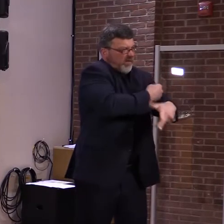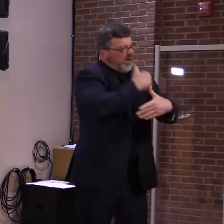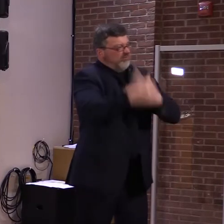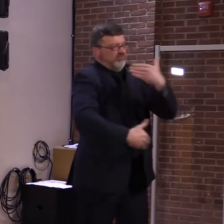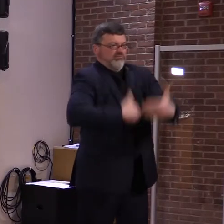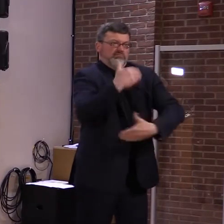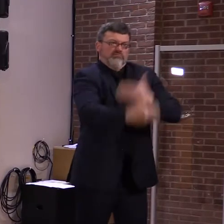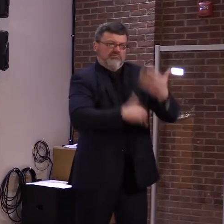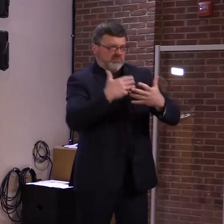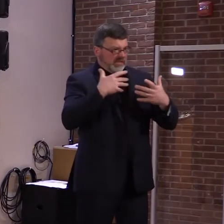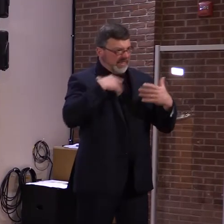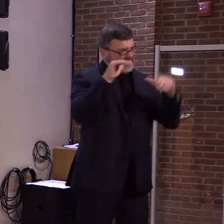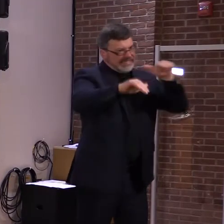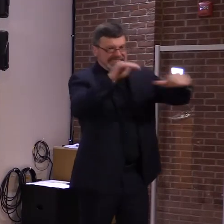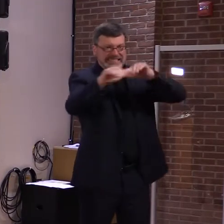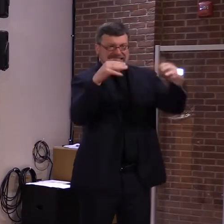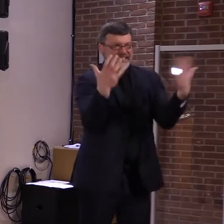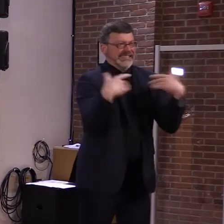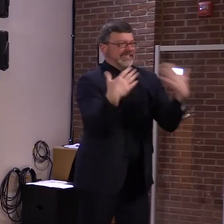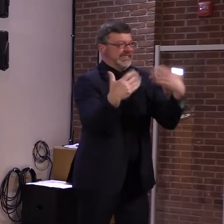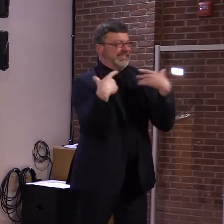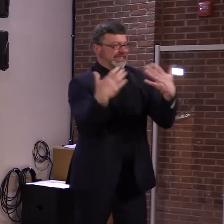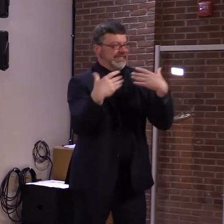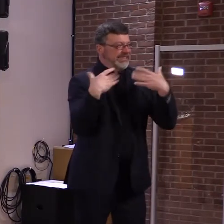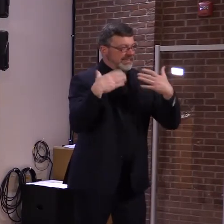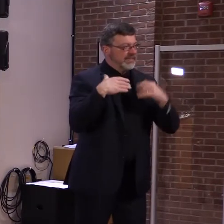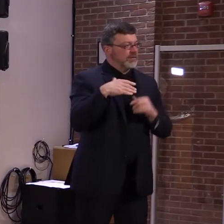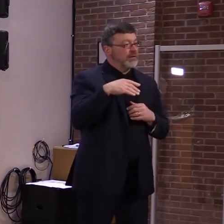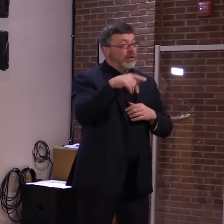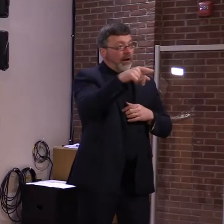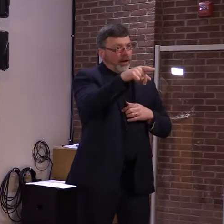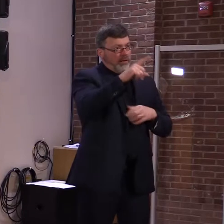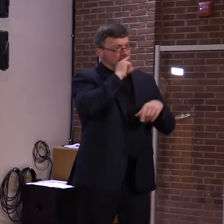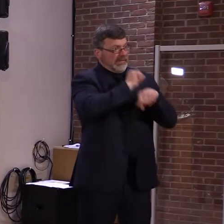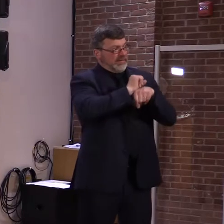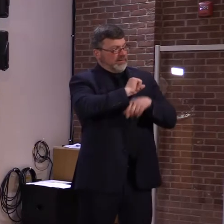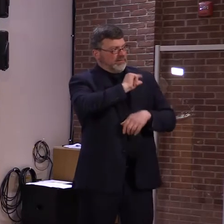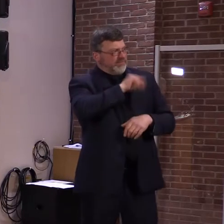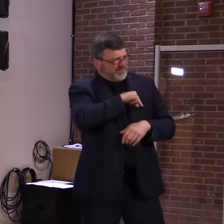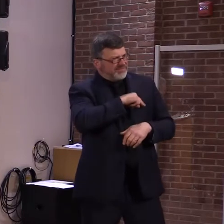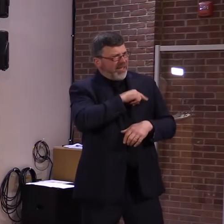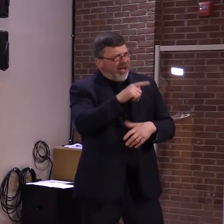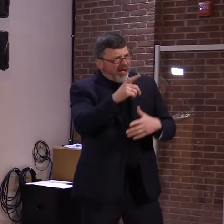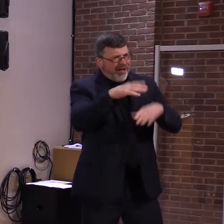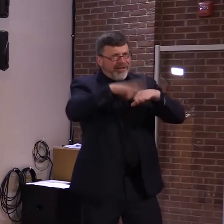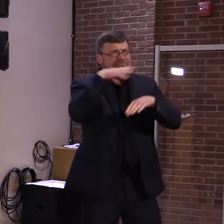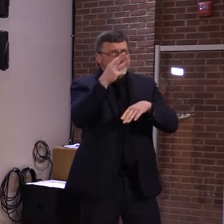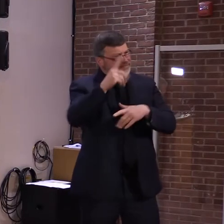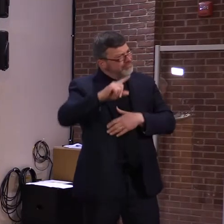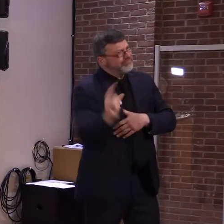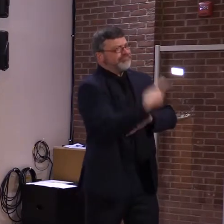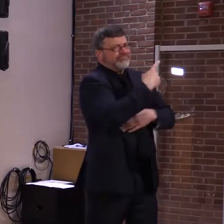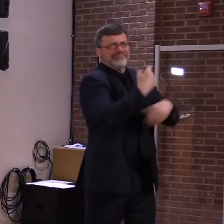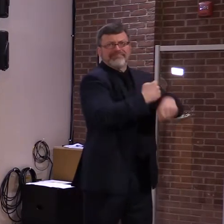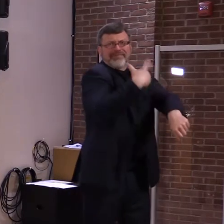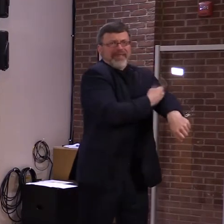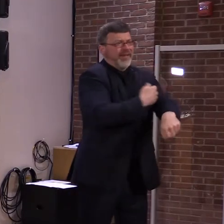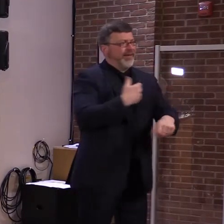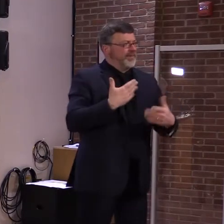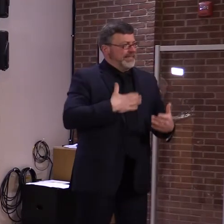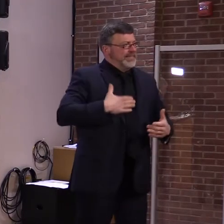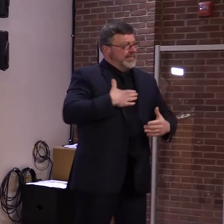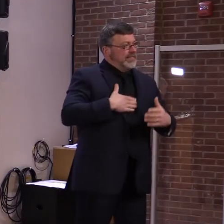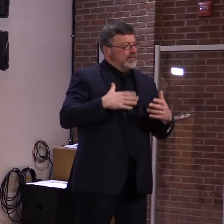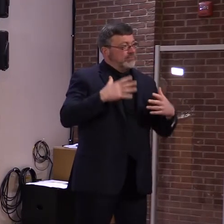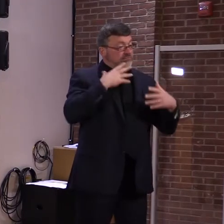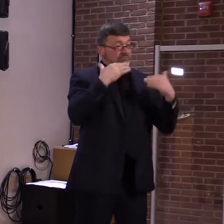everyone who is eligible to make an appointment. Today, we are opening registration and walk-in availability to